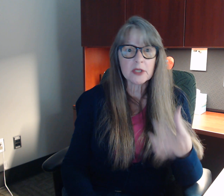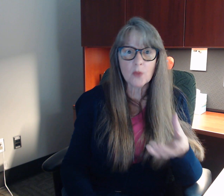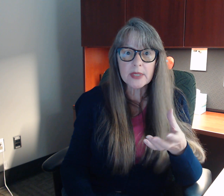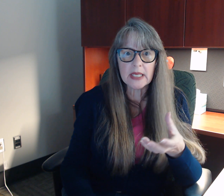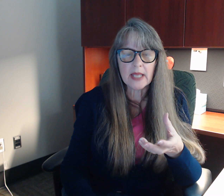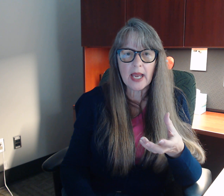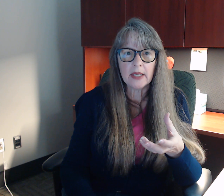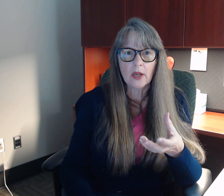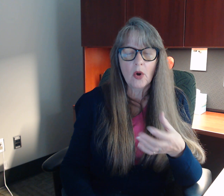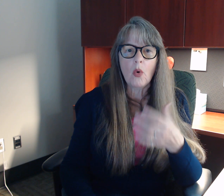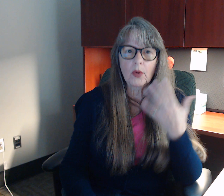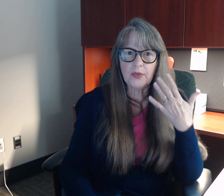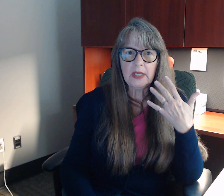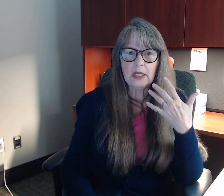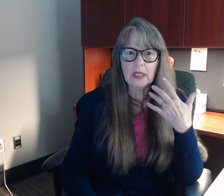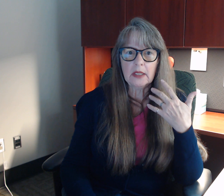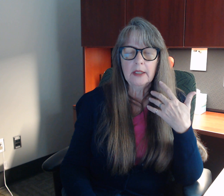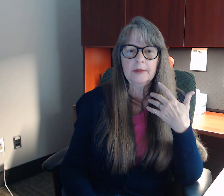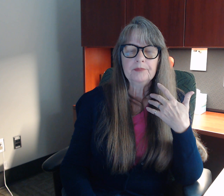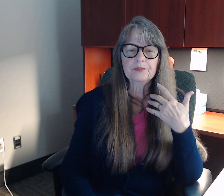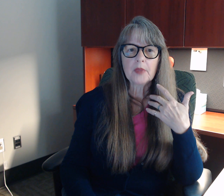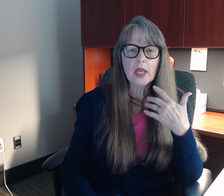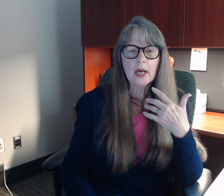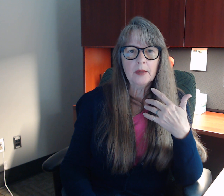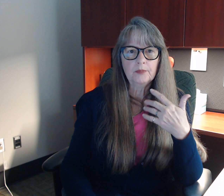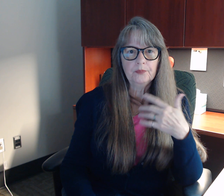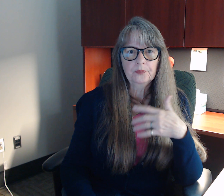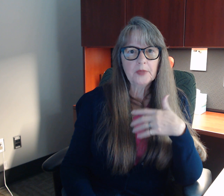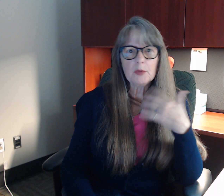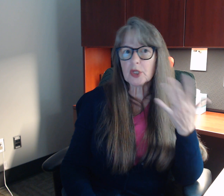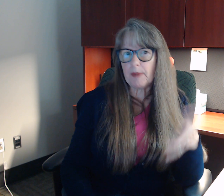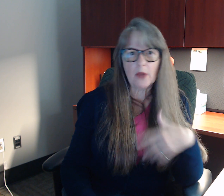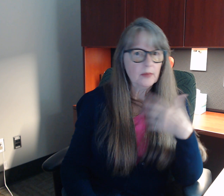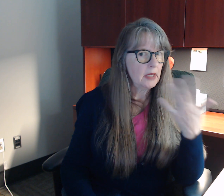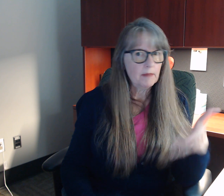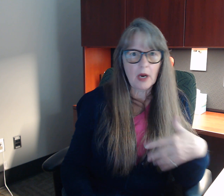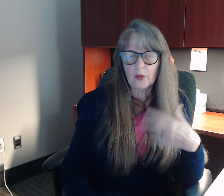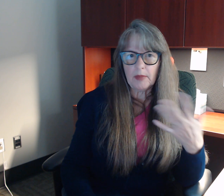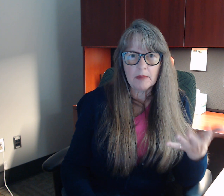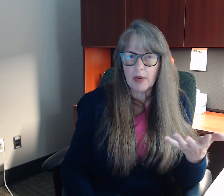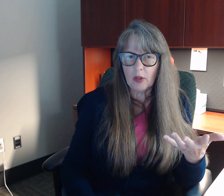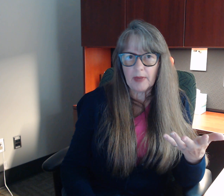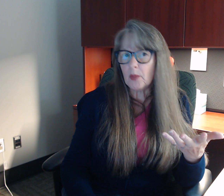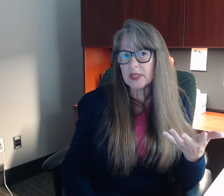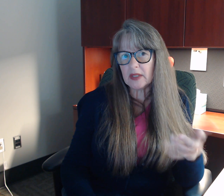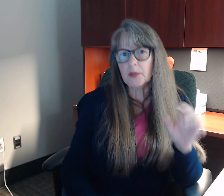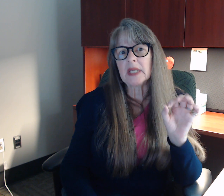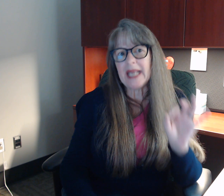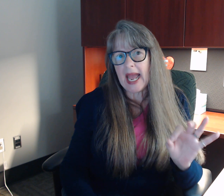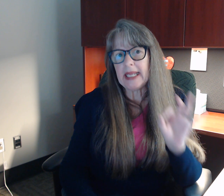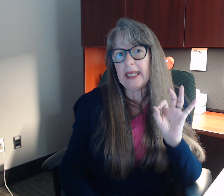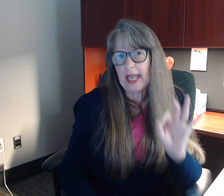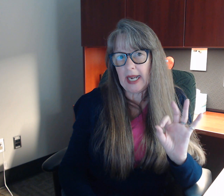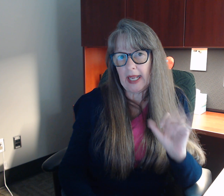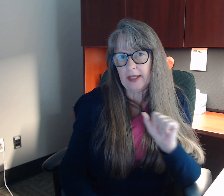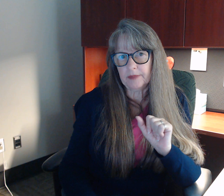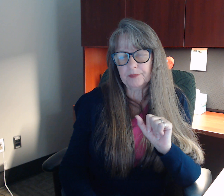voicing that or thinking it, it was just bothering me. I wouldn't say that it was a nagging headache,